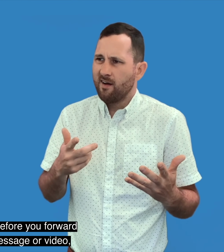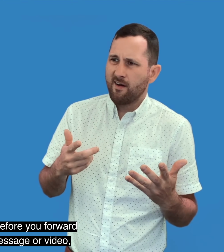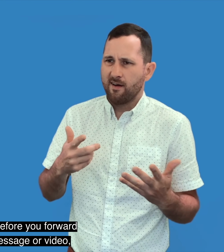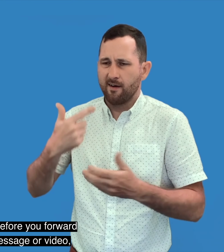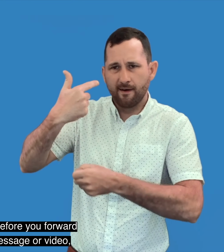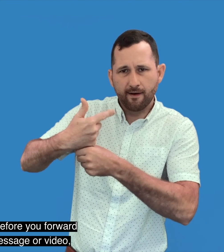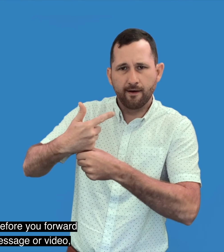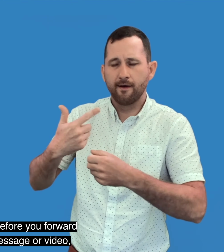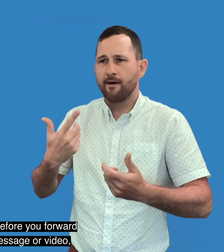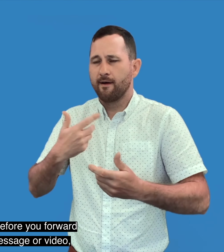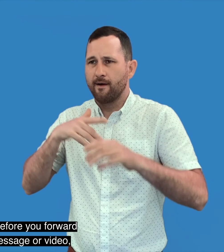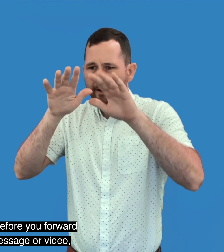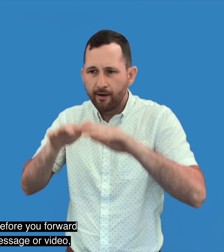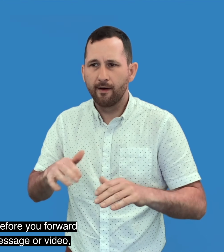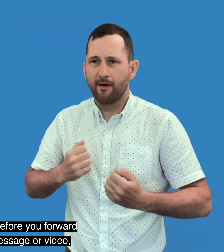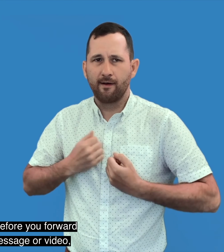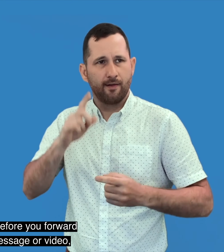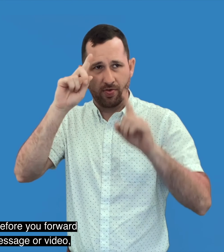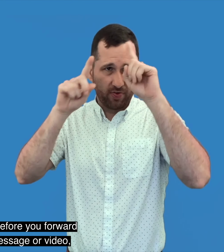Think before you forward that message or video.